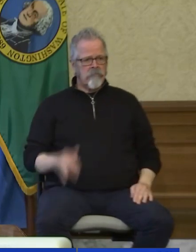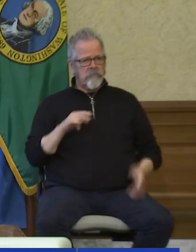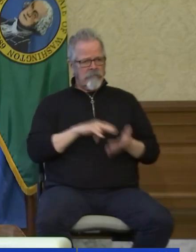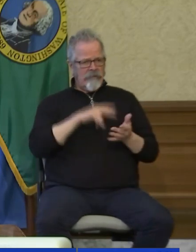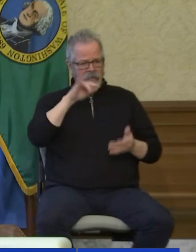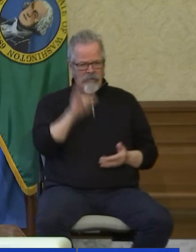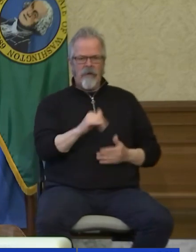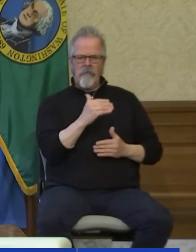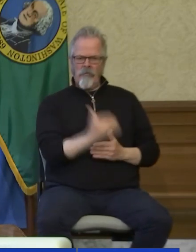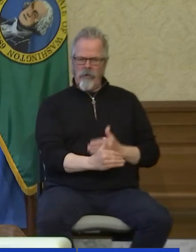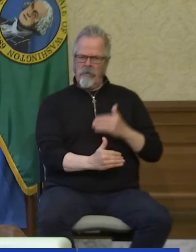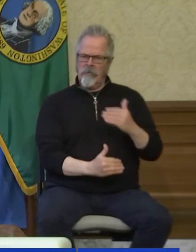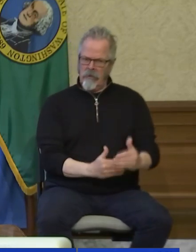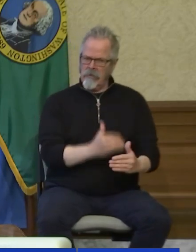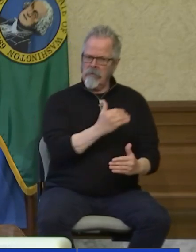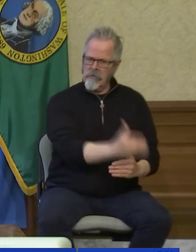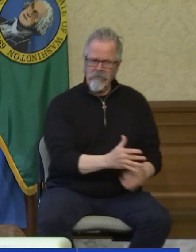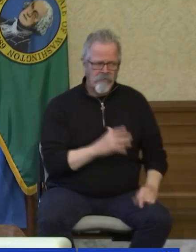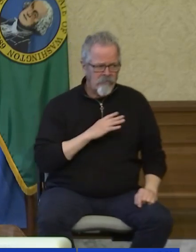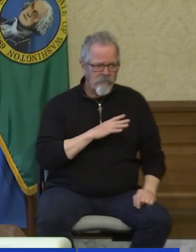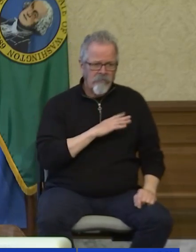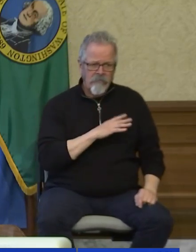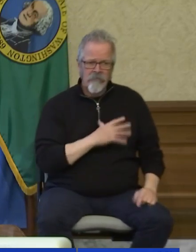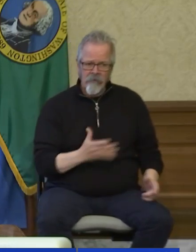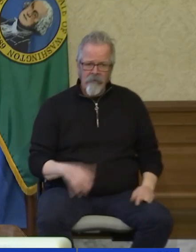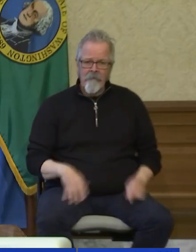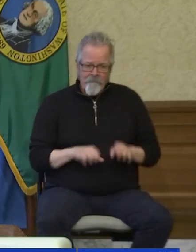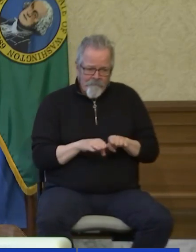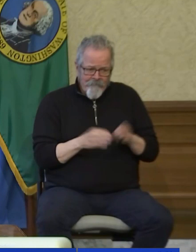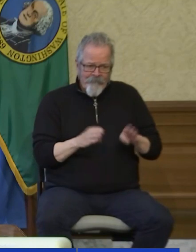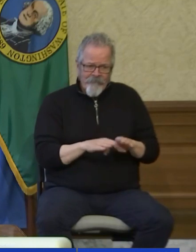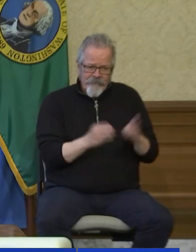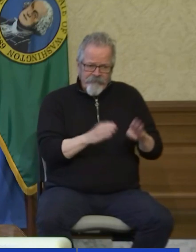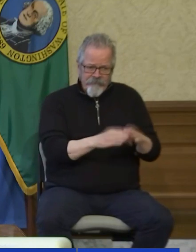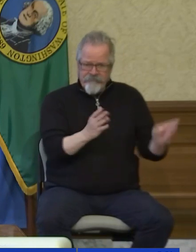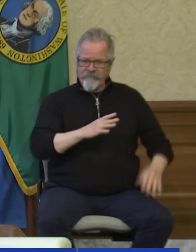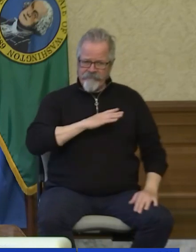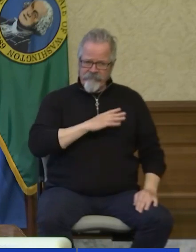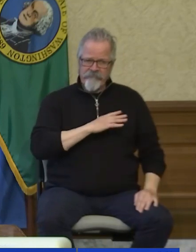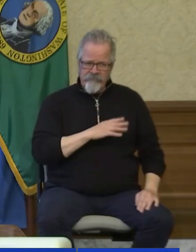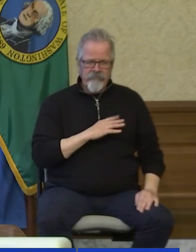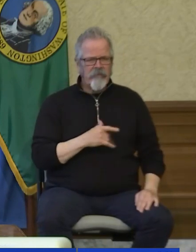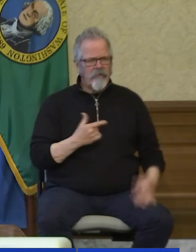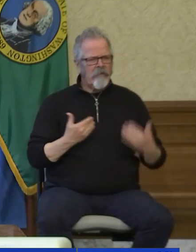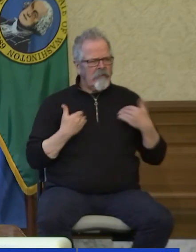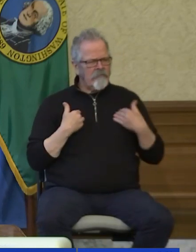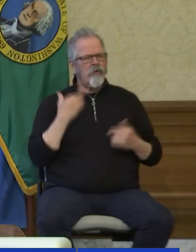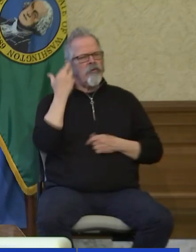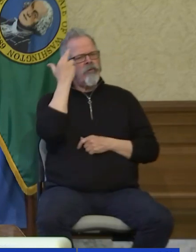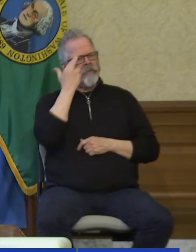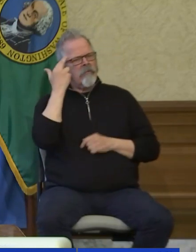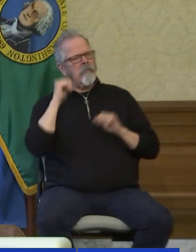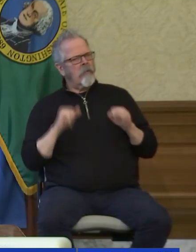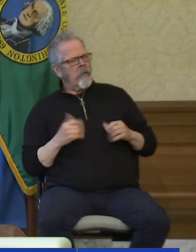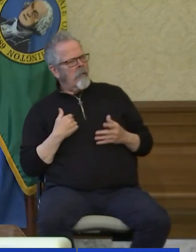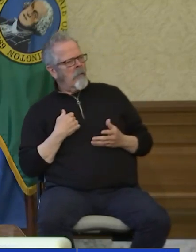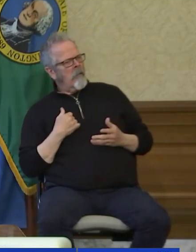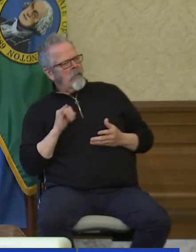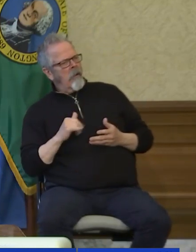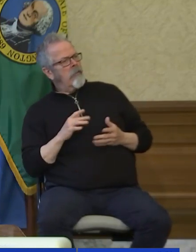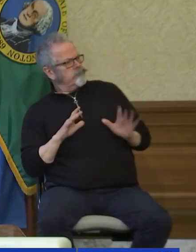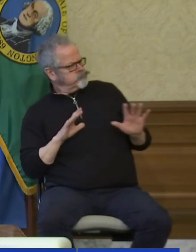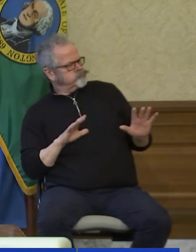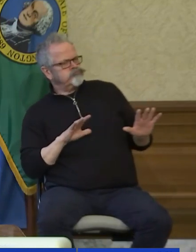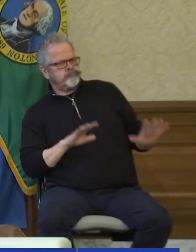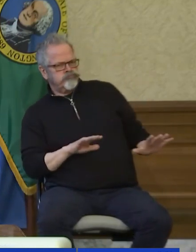businesses today. And this is a very rational approach moving forward. And that's how we have to make decisions. Next question